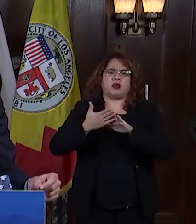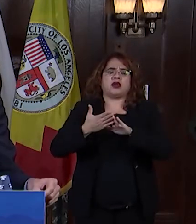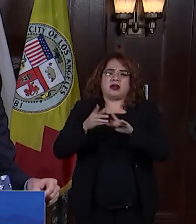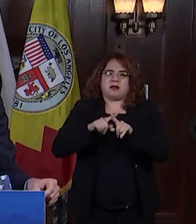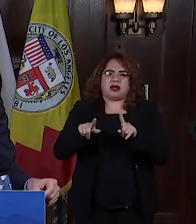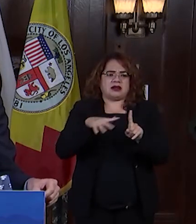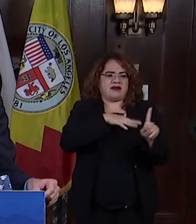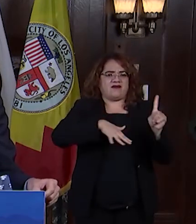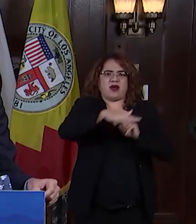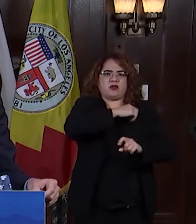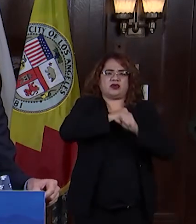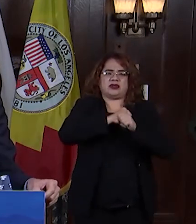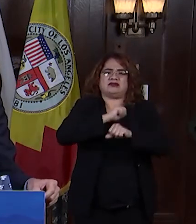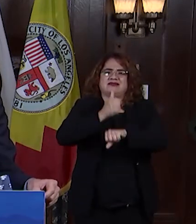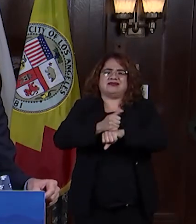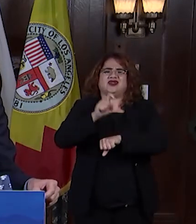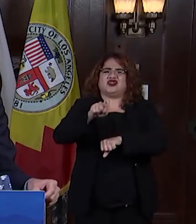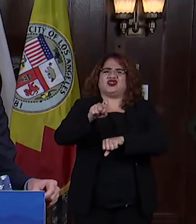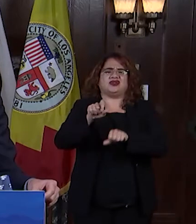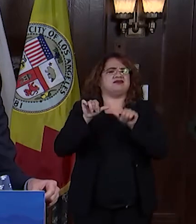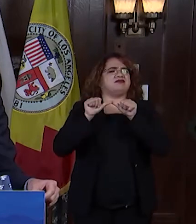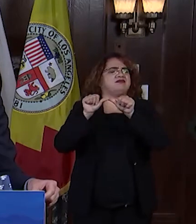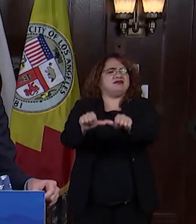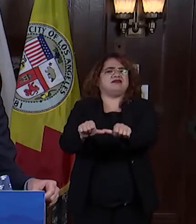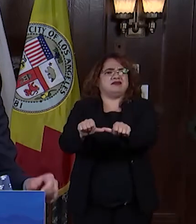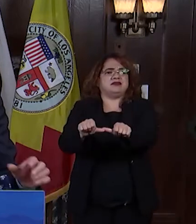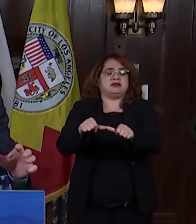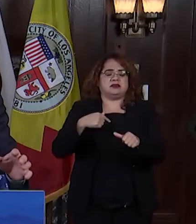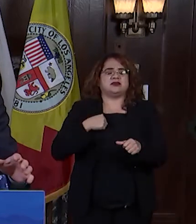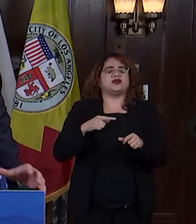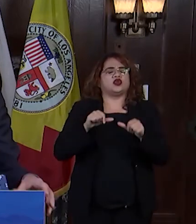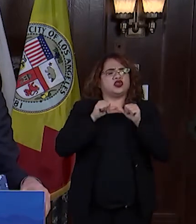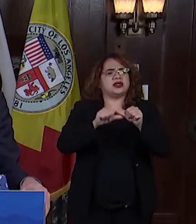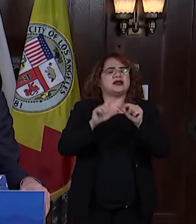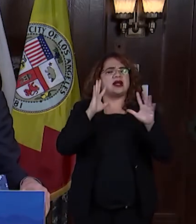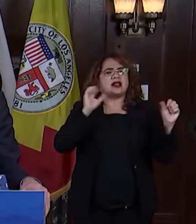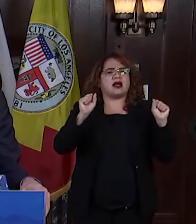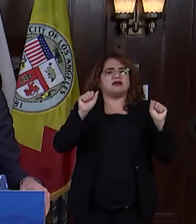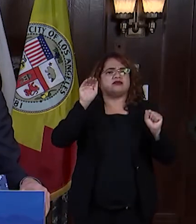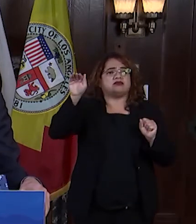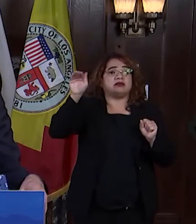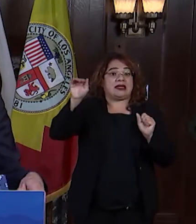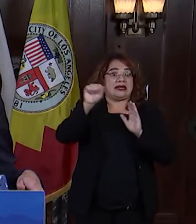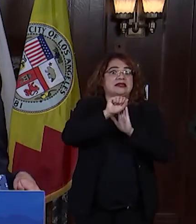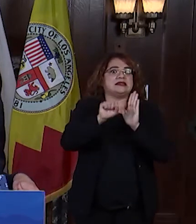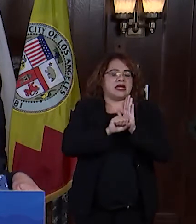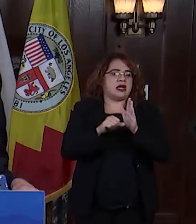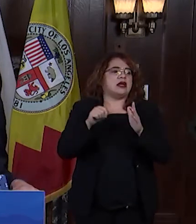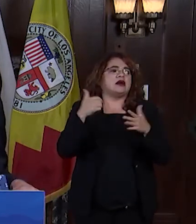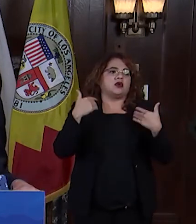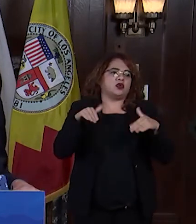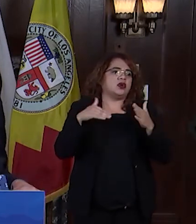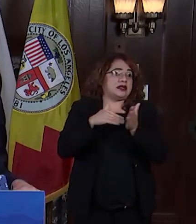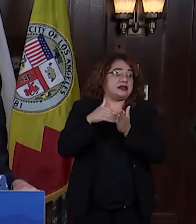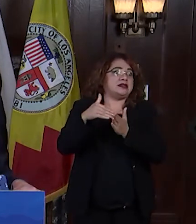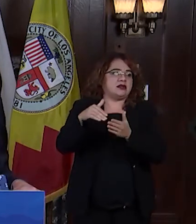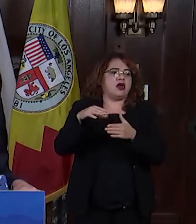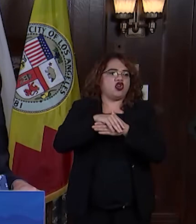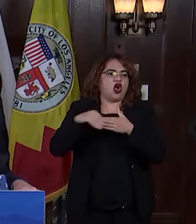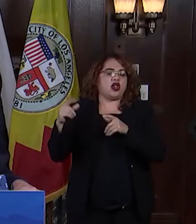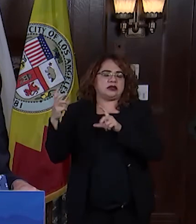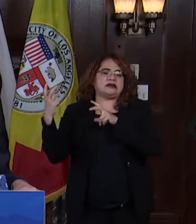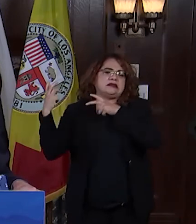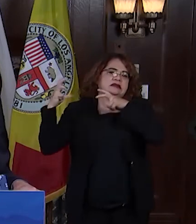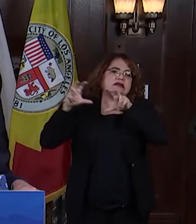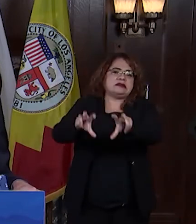environmental protections. And I will continue to be a very loud voice. I thank the state for stepping up with the tens of millions of dollars that have been obtained. The